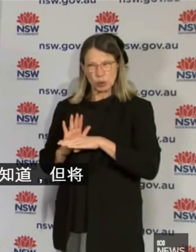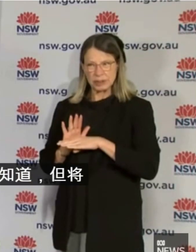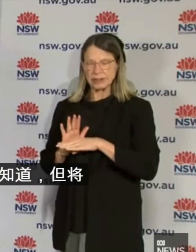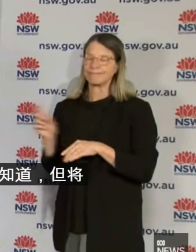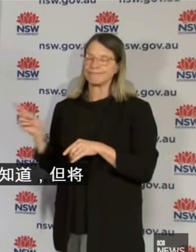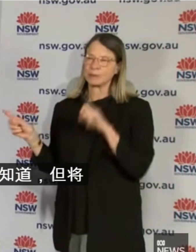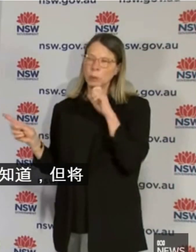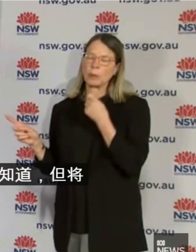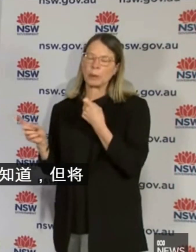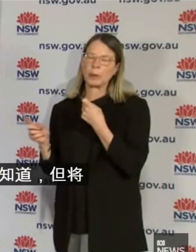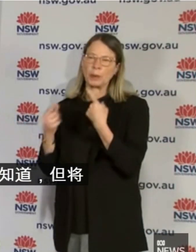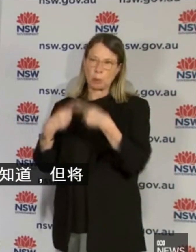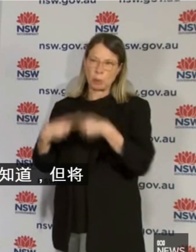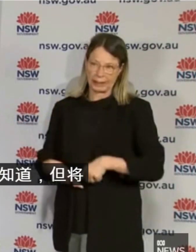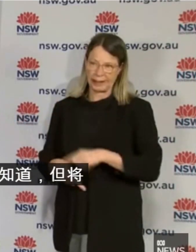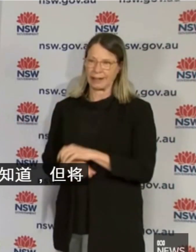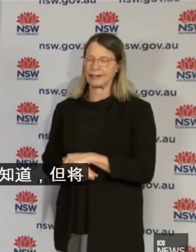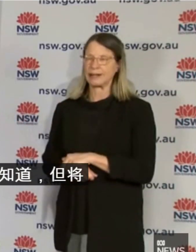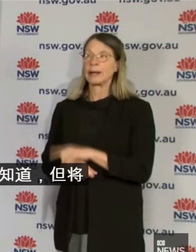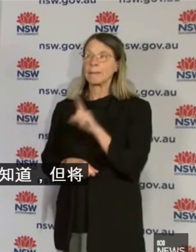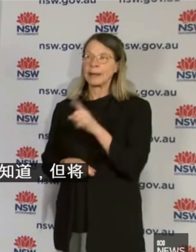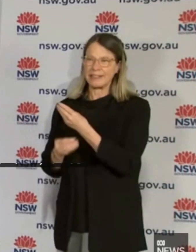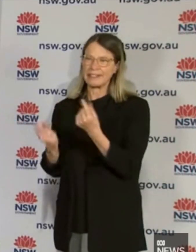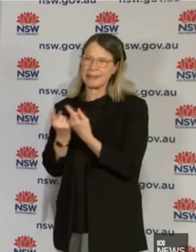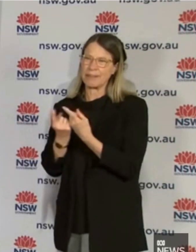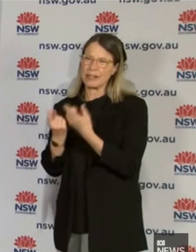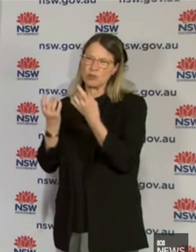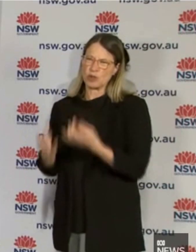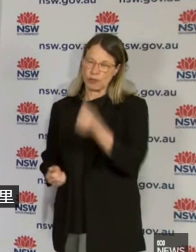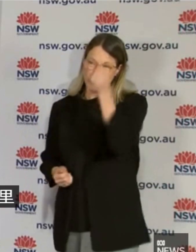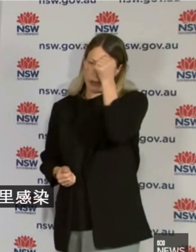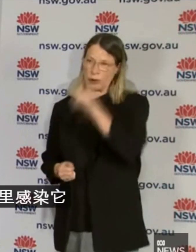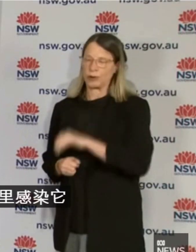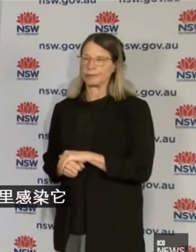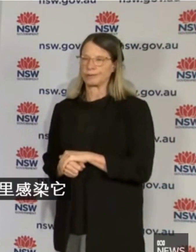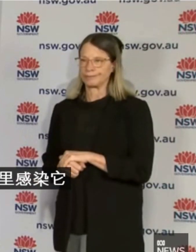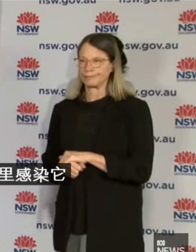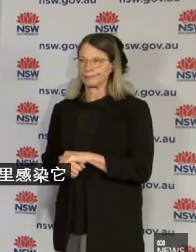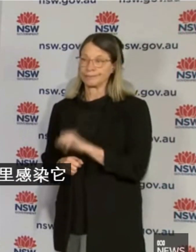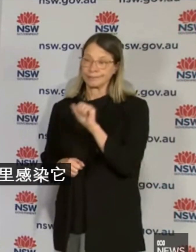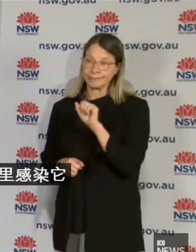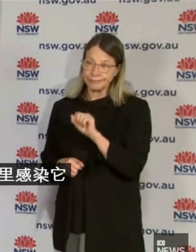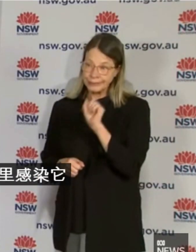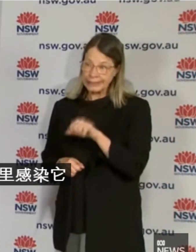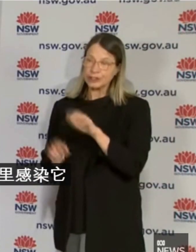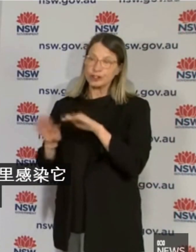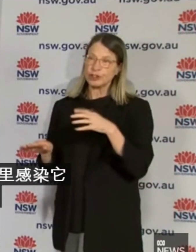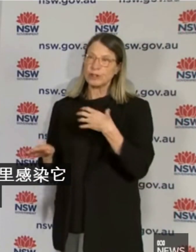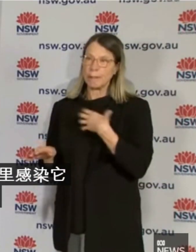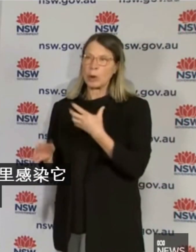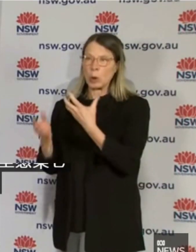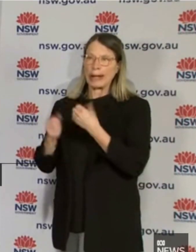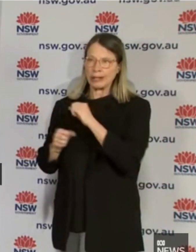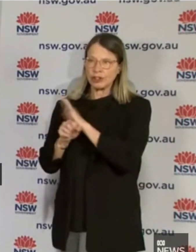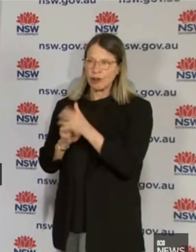worked out. The principles, though, we know children are more likely to catch it from adults than to give it to